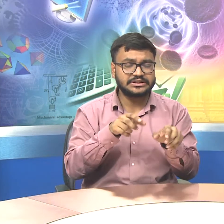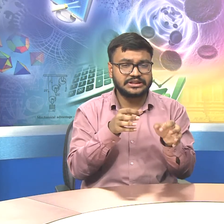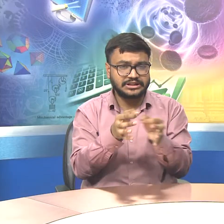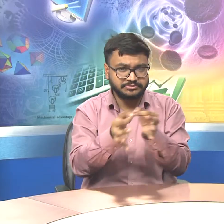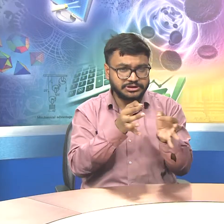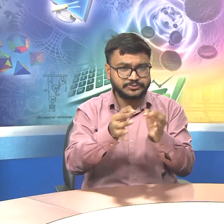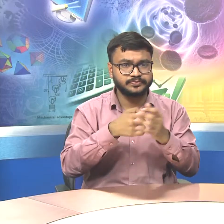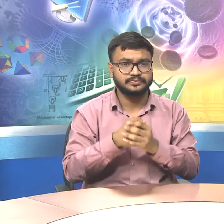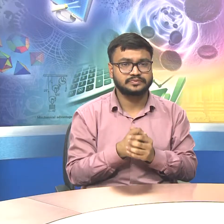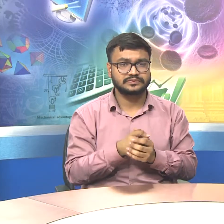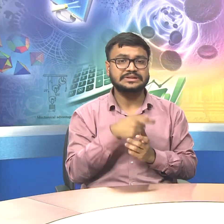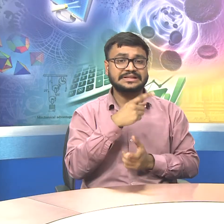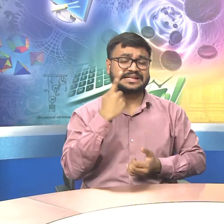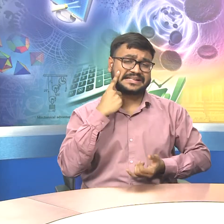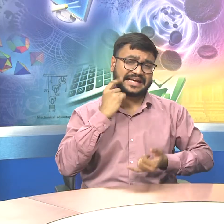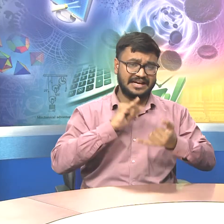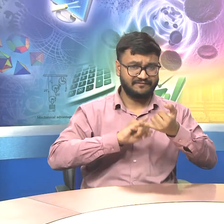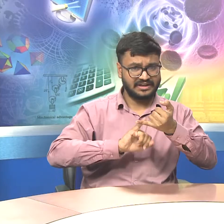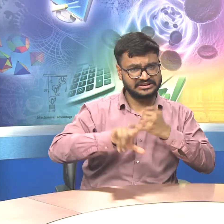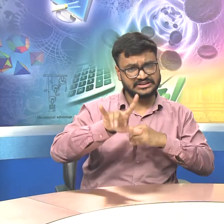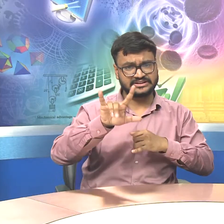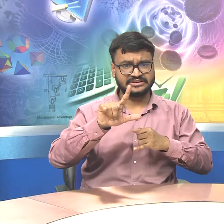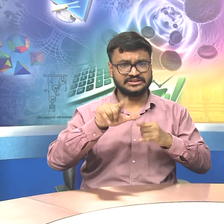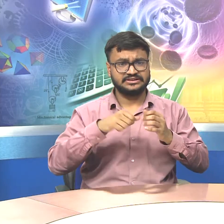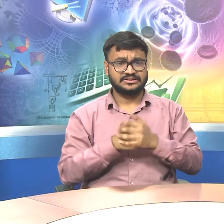In complex sentences, different types of